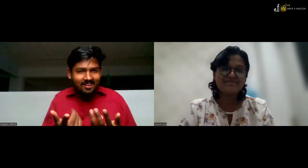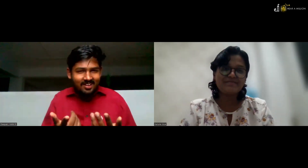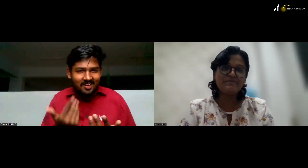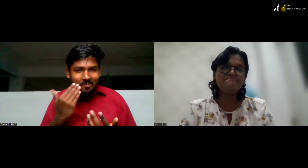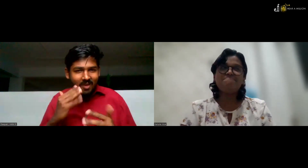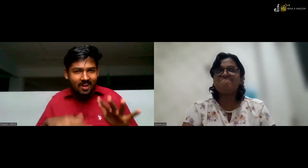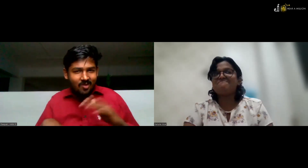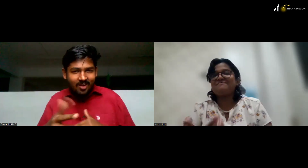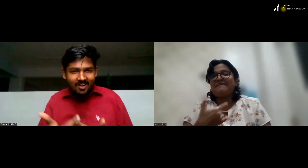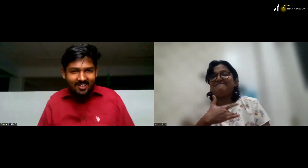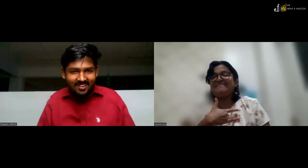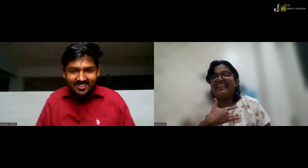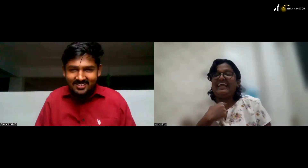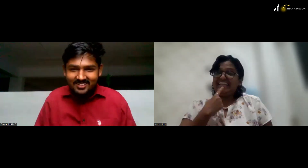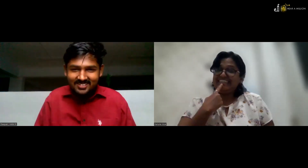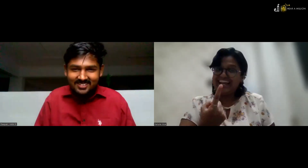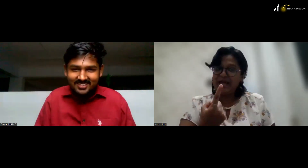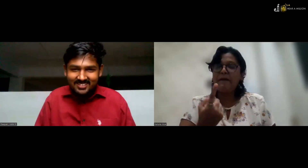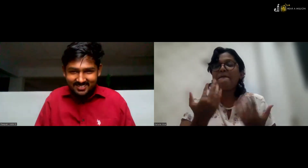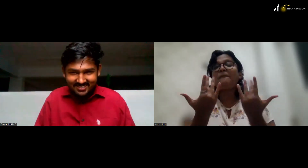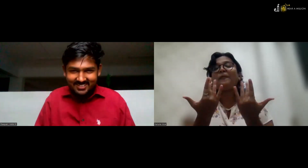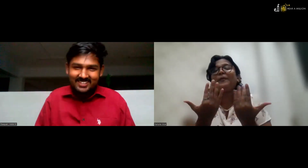Manisha, can we switch? Yeah.